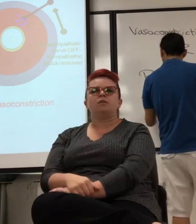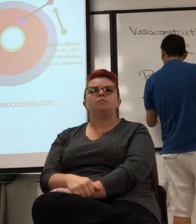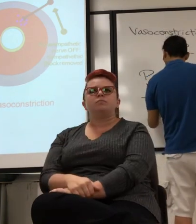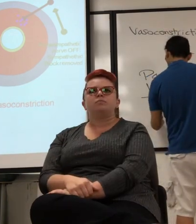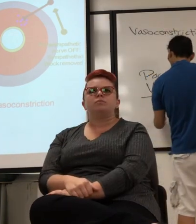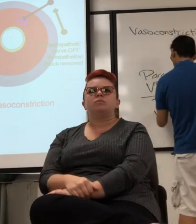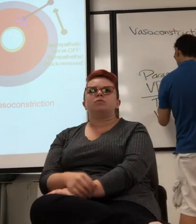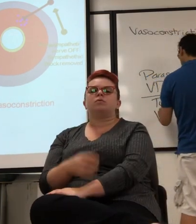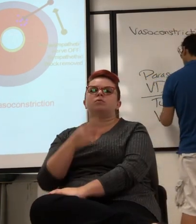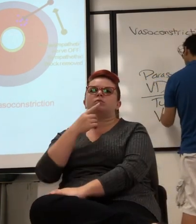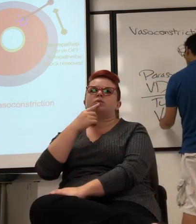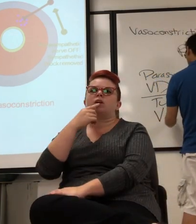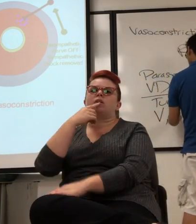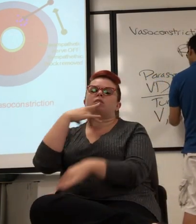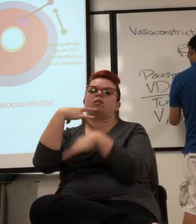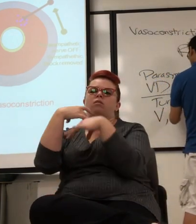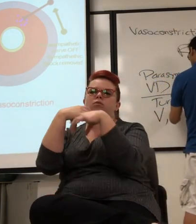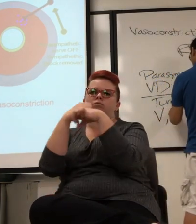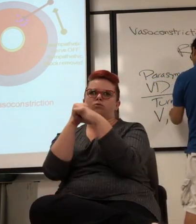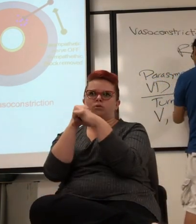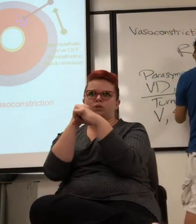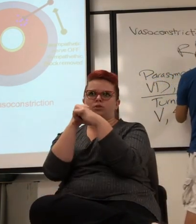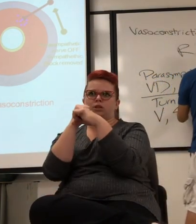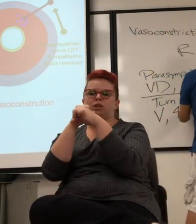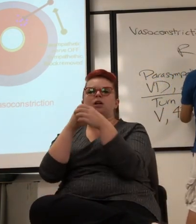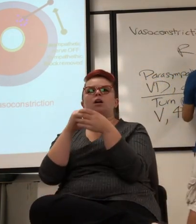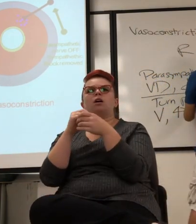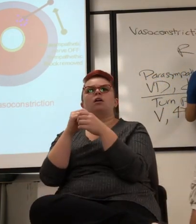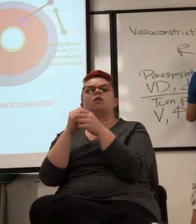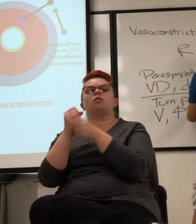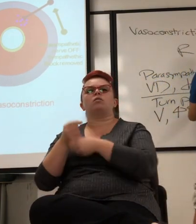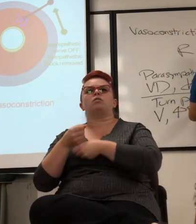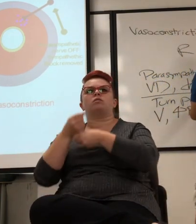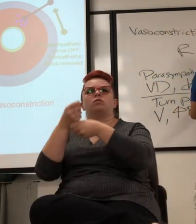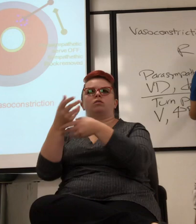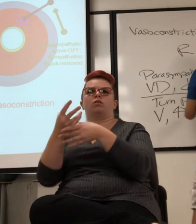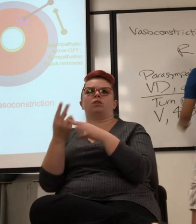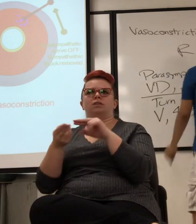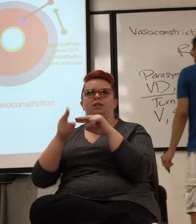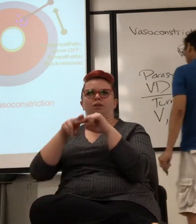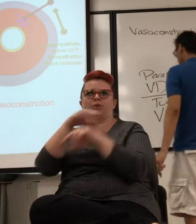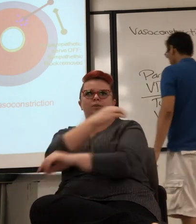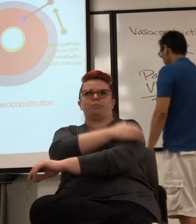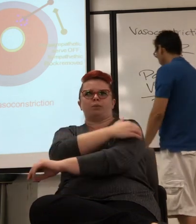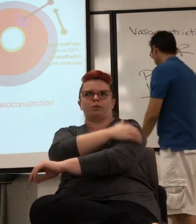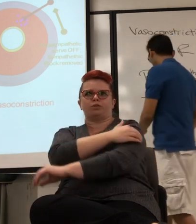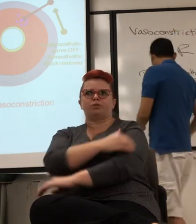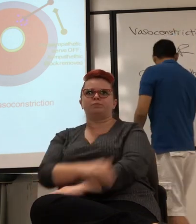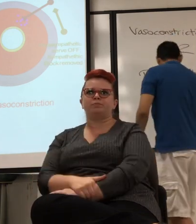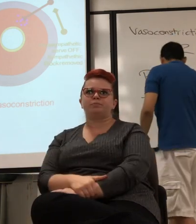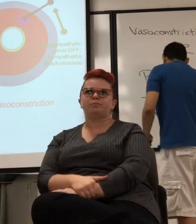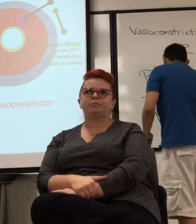So I'll put vasoconstriction leads to an increase in blood pressure.